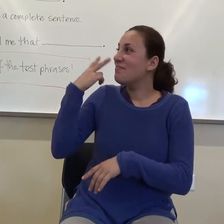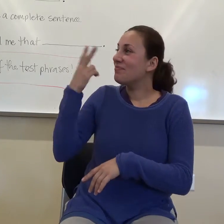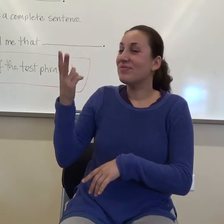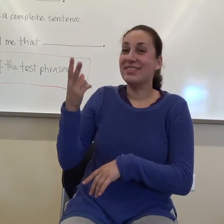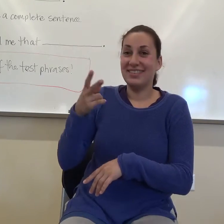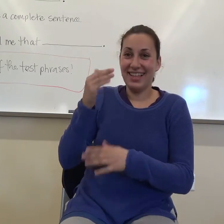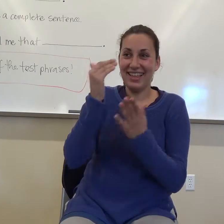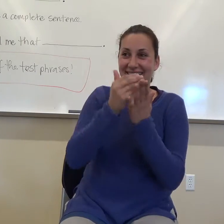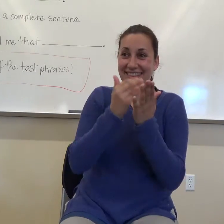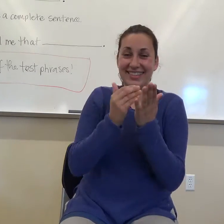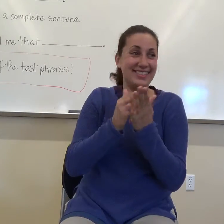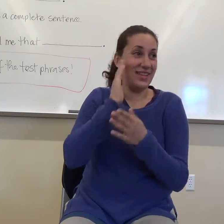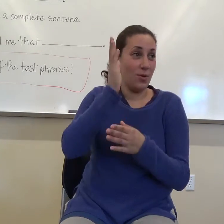list?